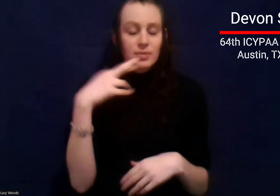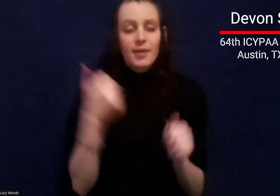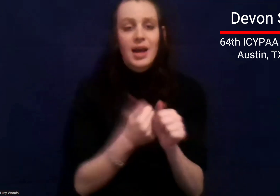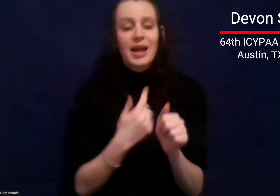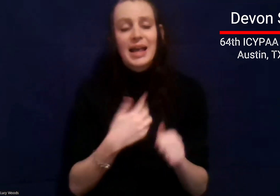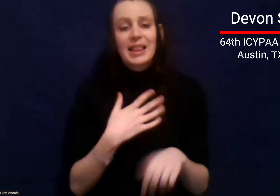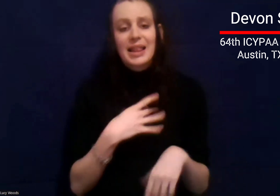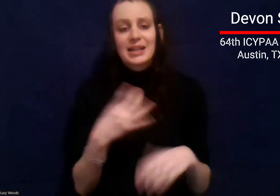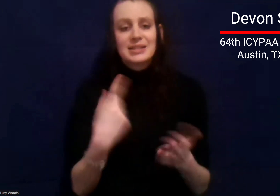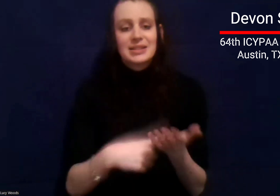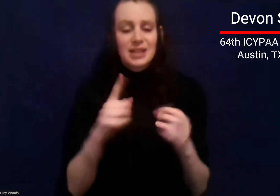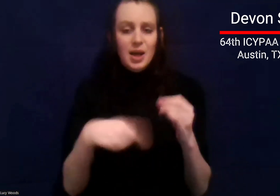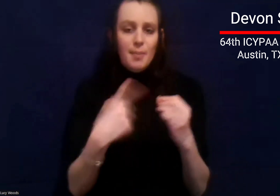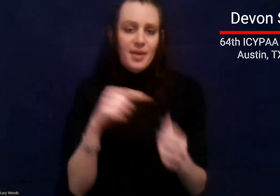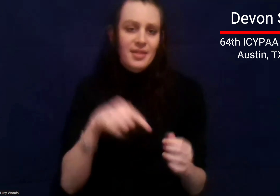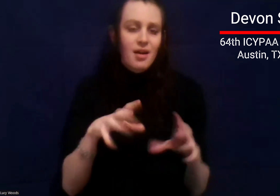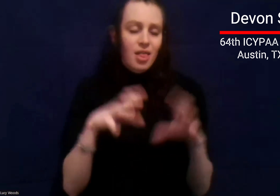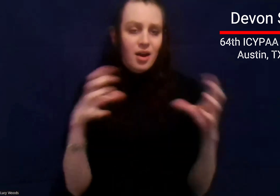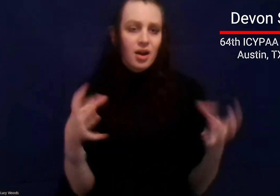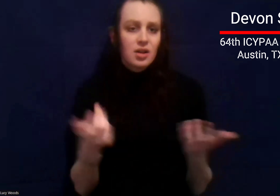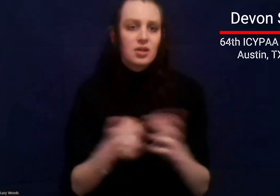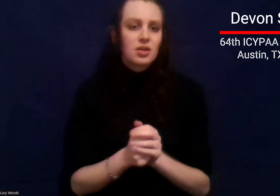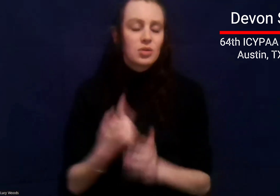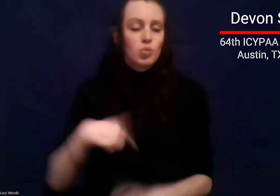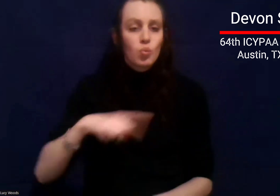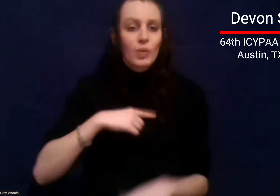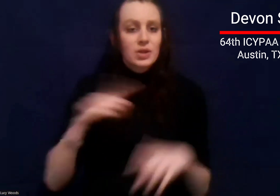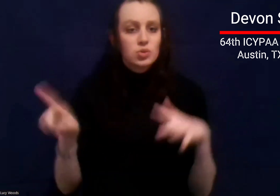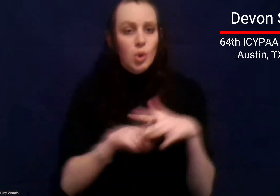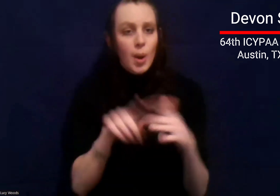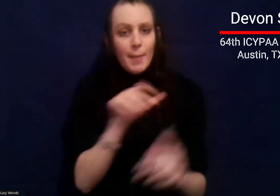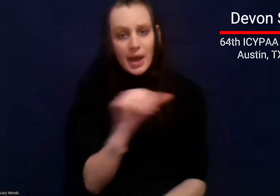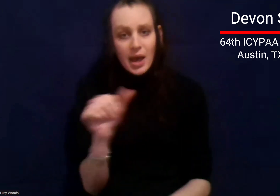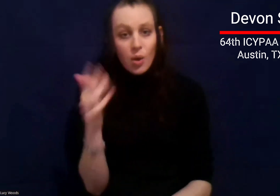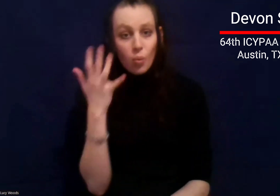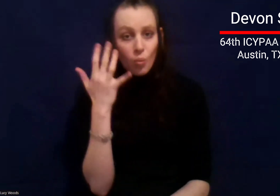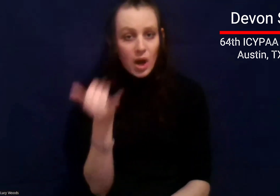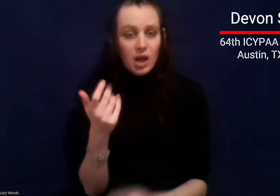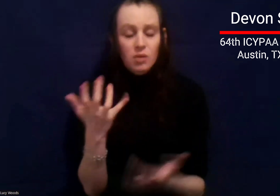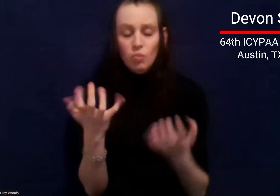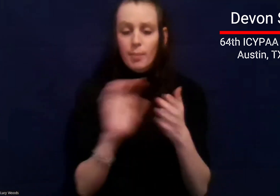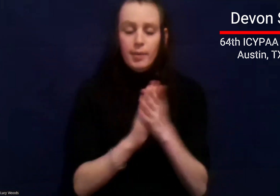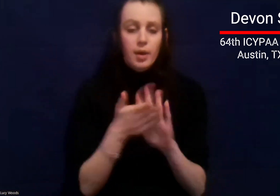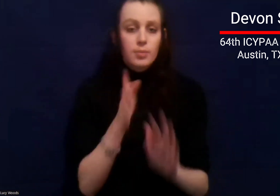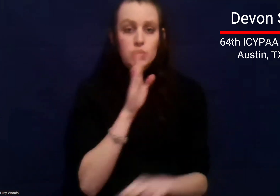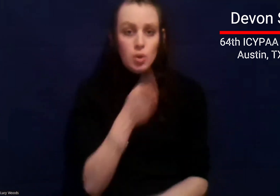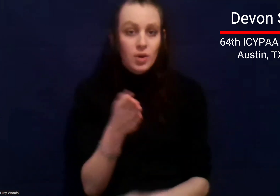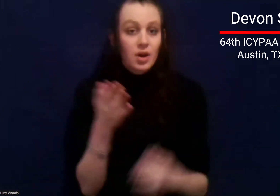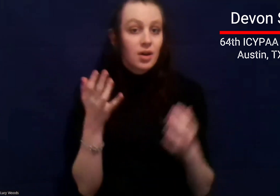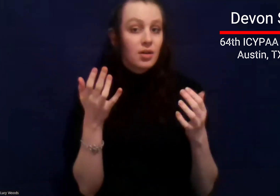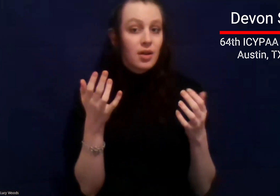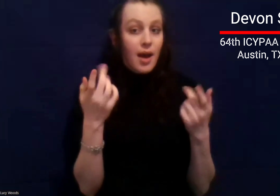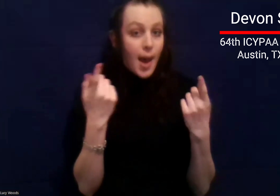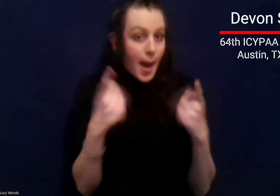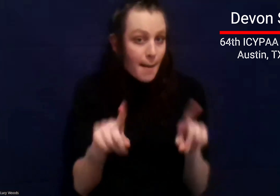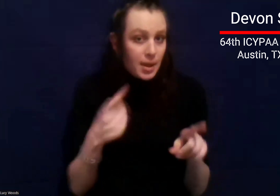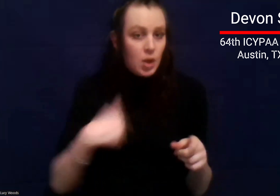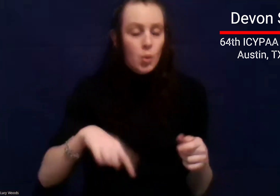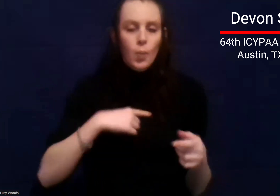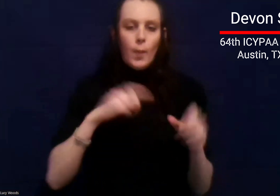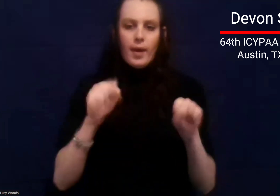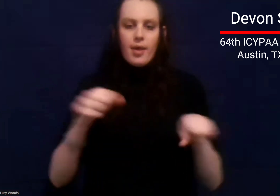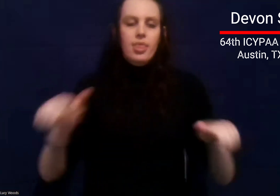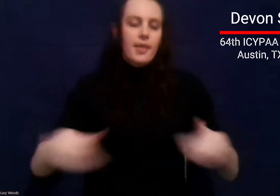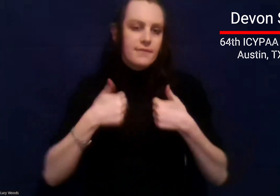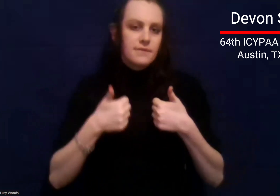like it's not talked about a lot. We come to Alcoholics Anonymous to get sober, and as a result, we get to live, not just survive in a world.